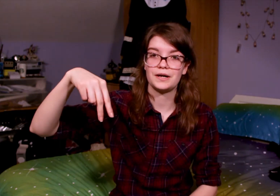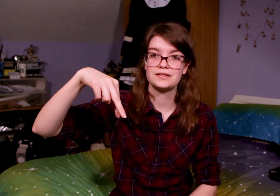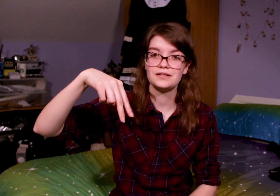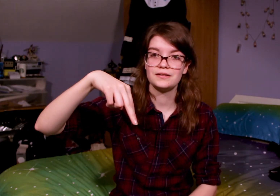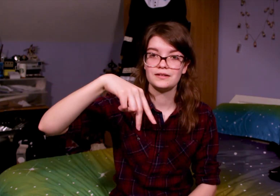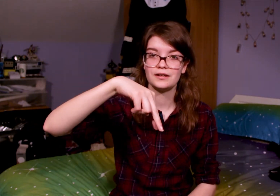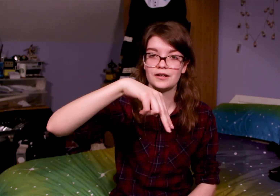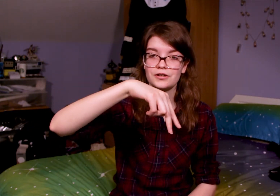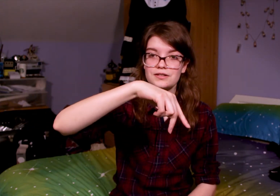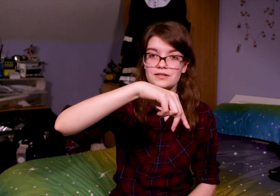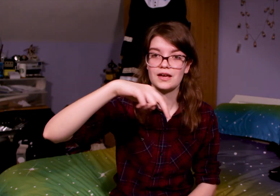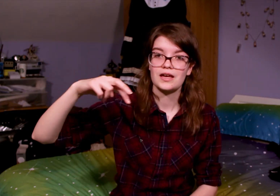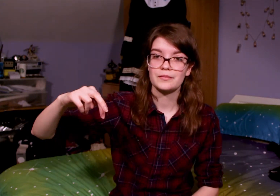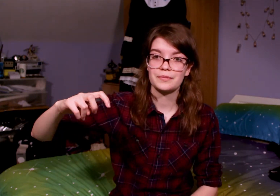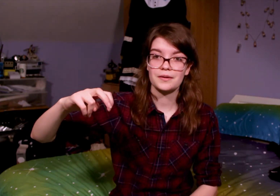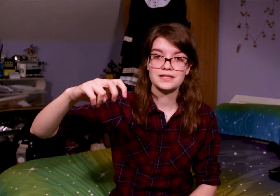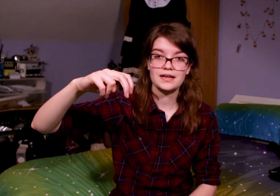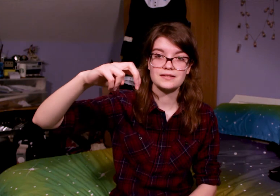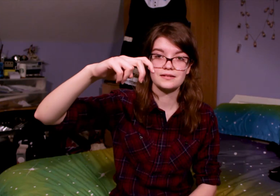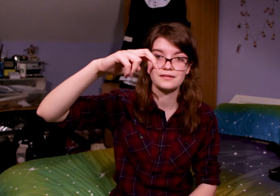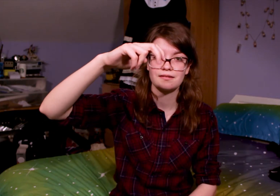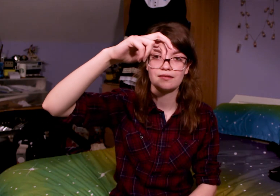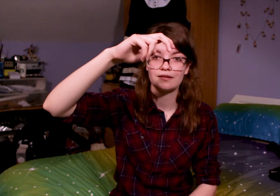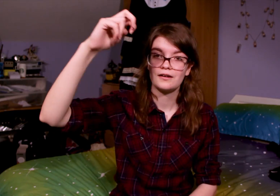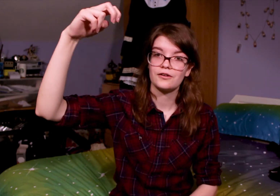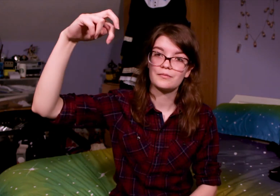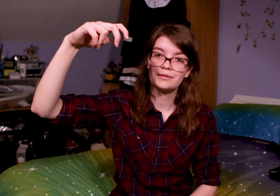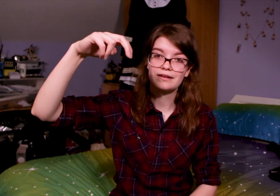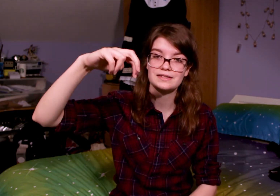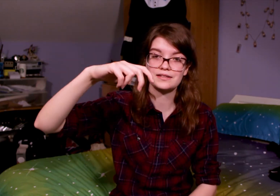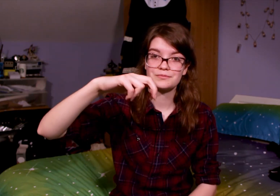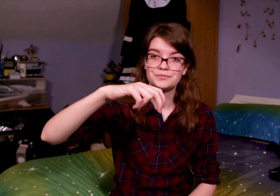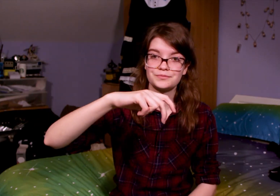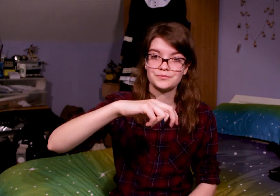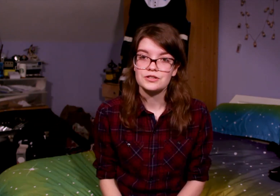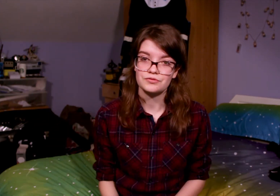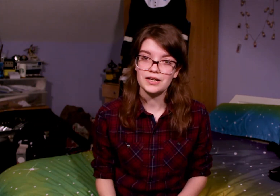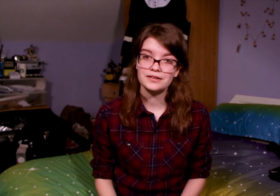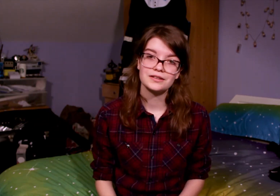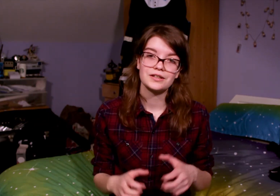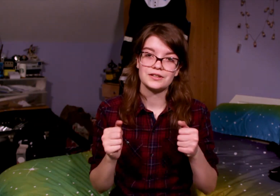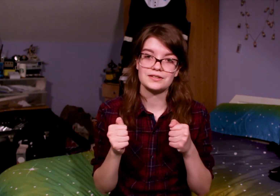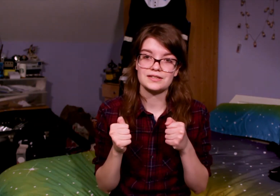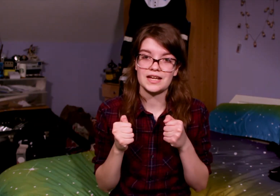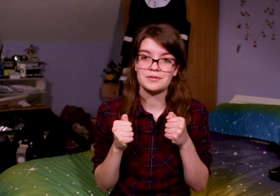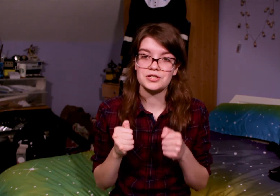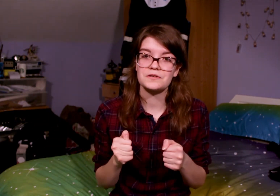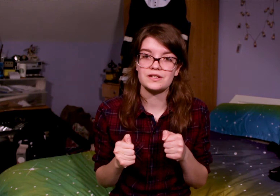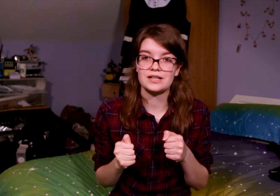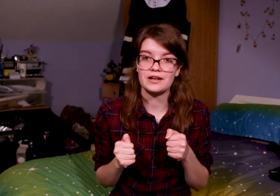person across. It might be upstairs or it might be downstairs. To run, use the same two-fist